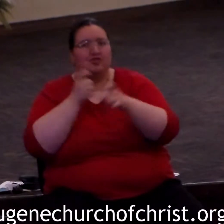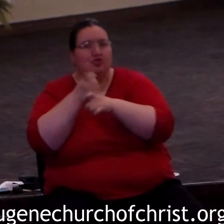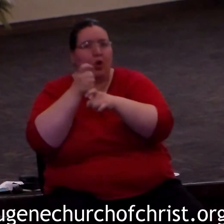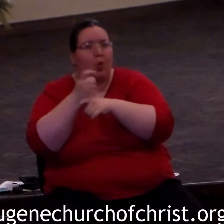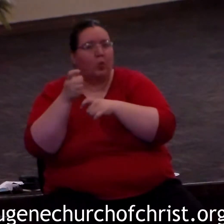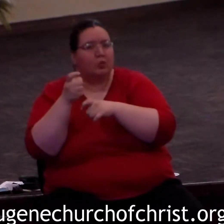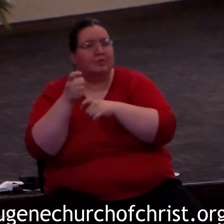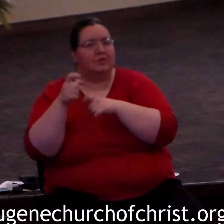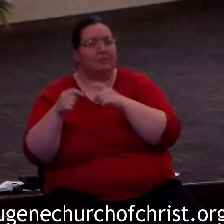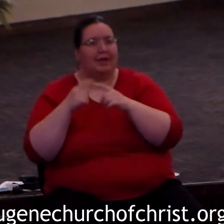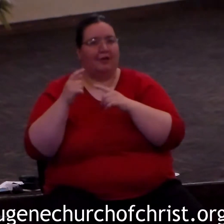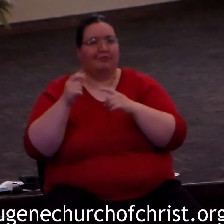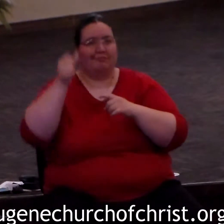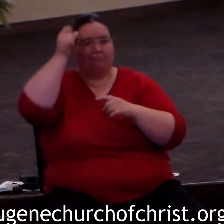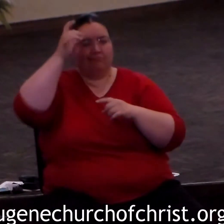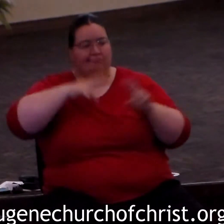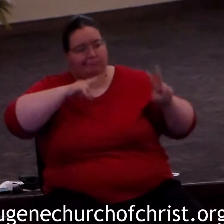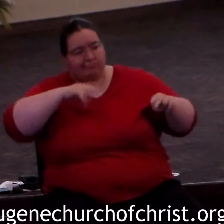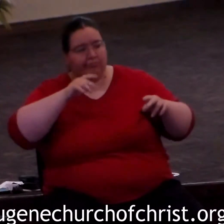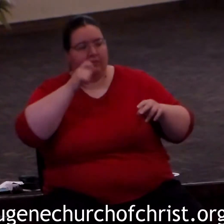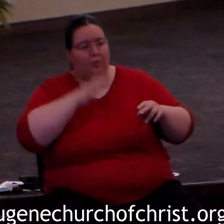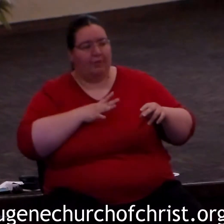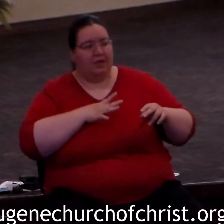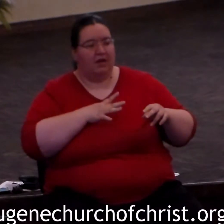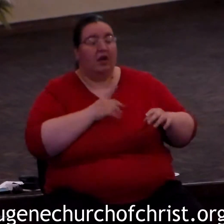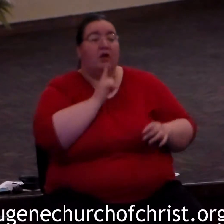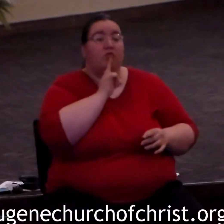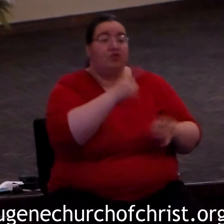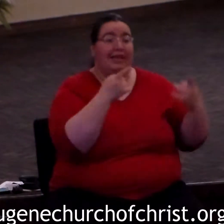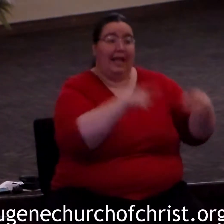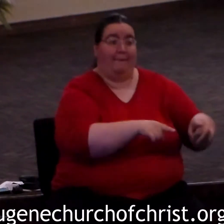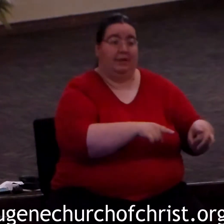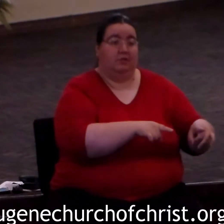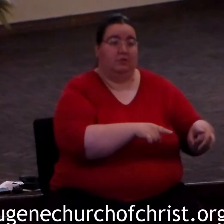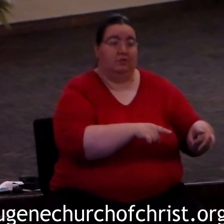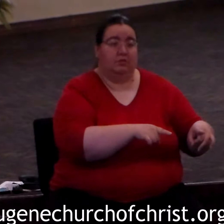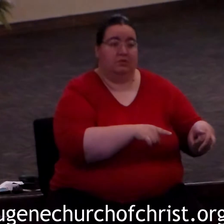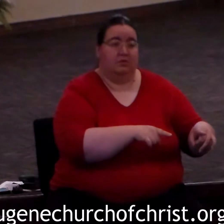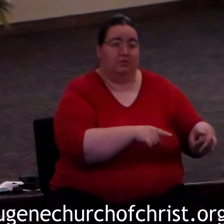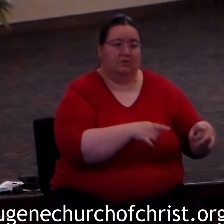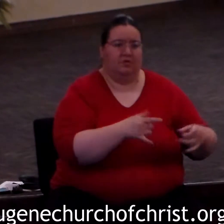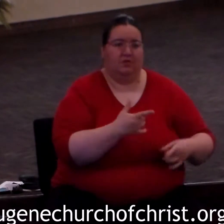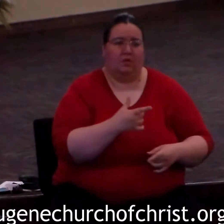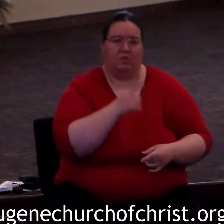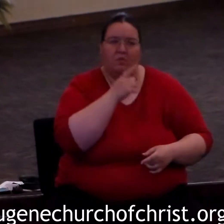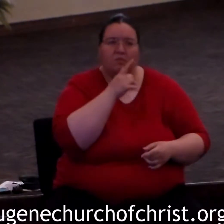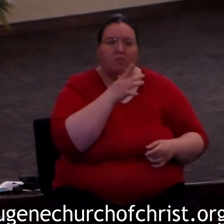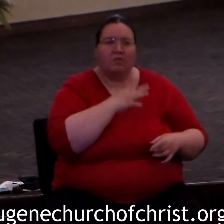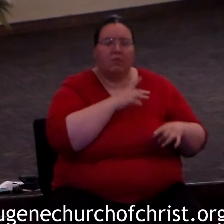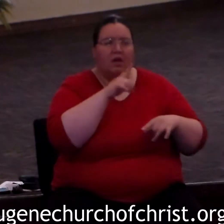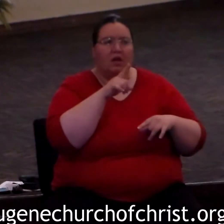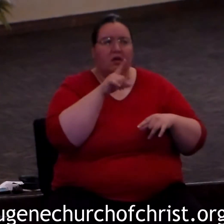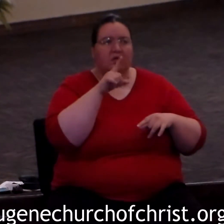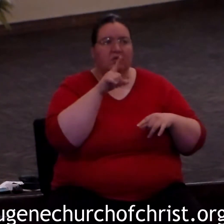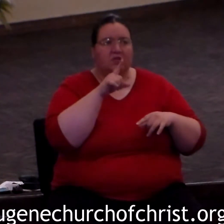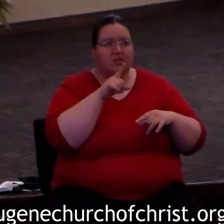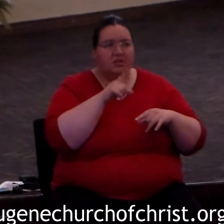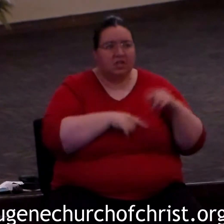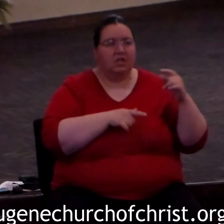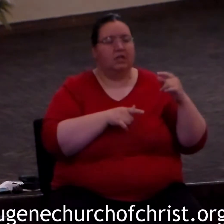real then. Why do you even think you can speak here? This is not your place. This is the kind of thing she would have to deal with normally. Not only is